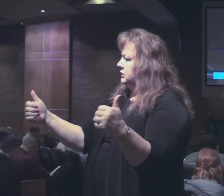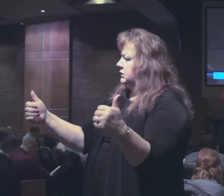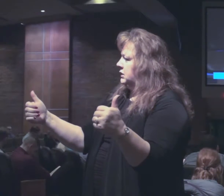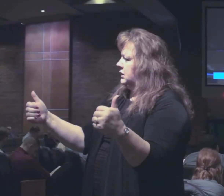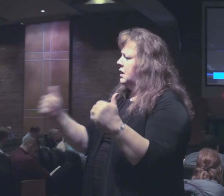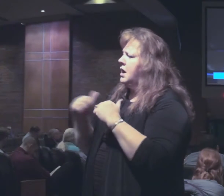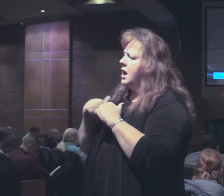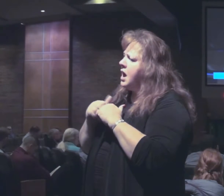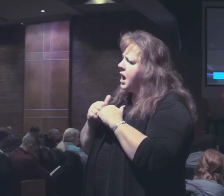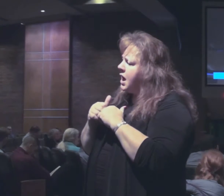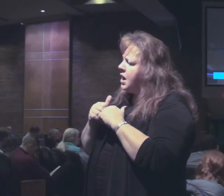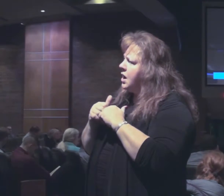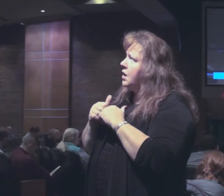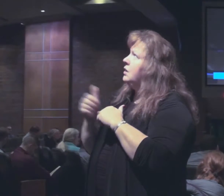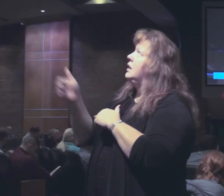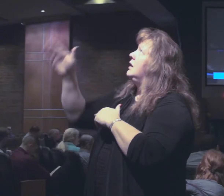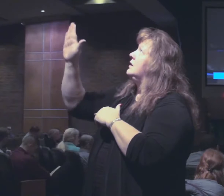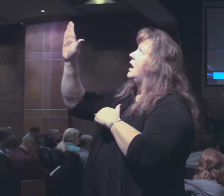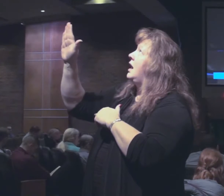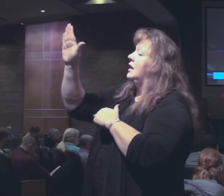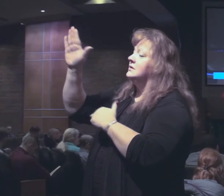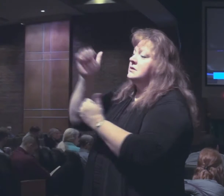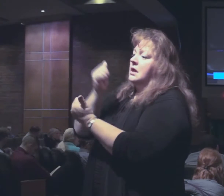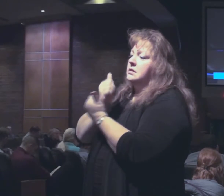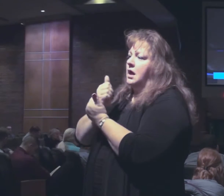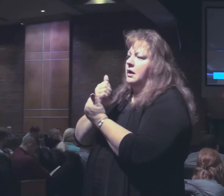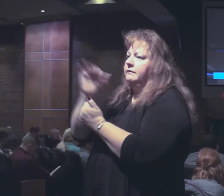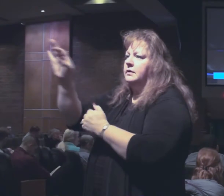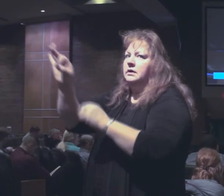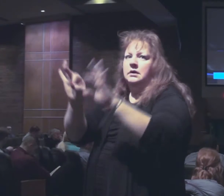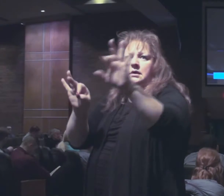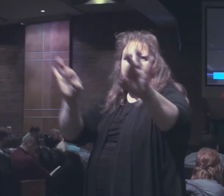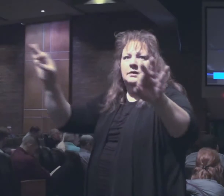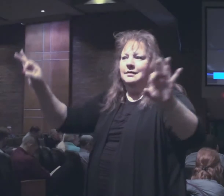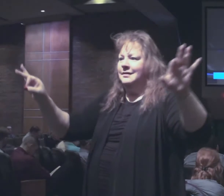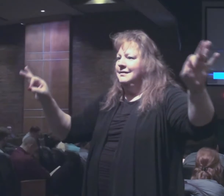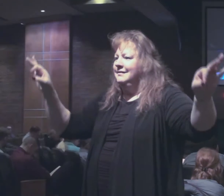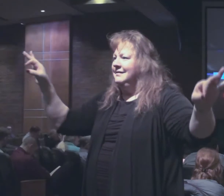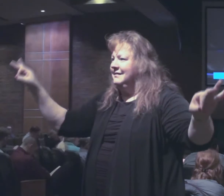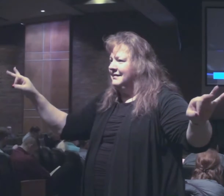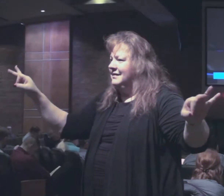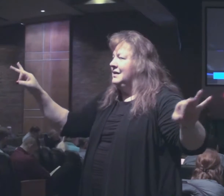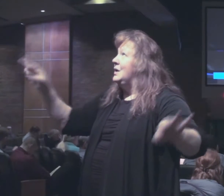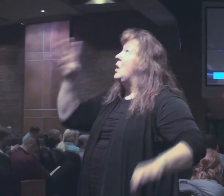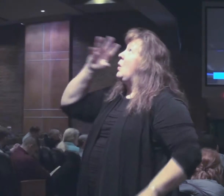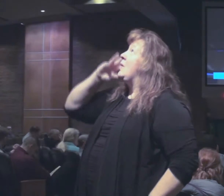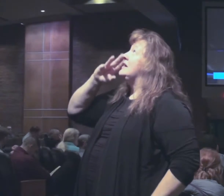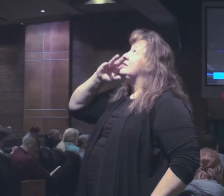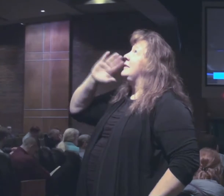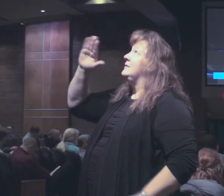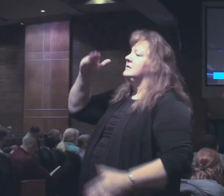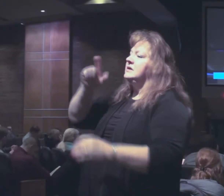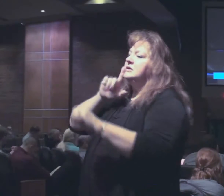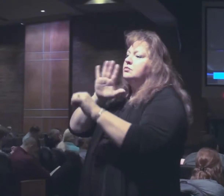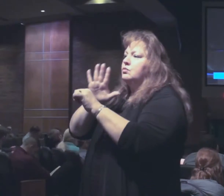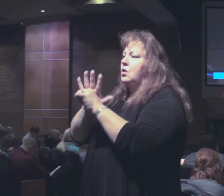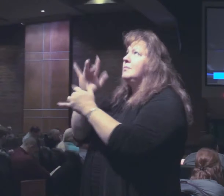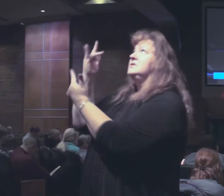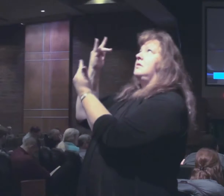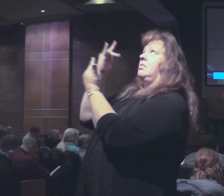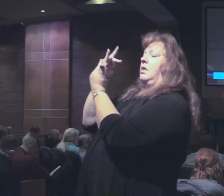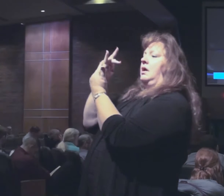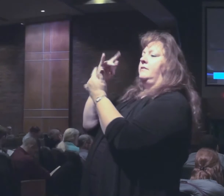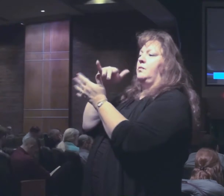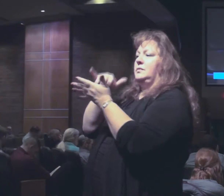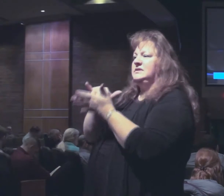by the electing love of God. We experience his covenant love. We studied the New Covenant. The book